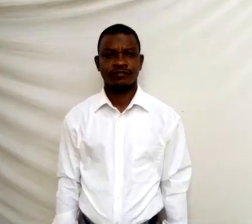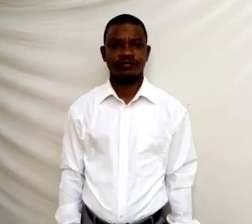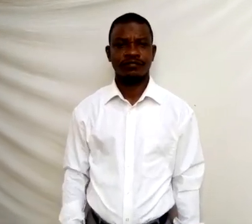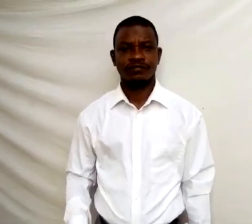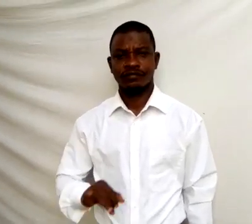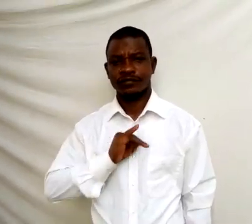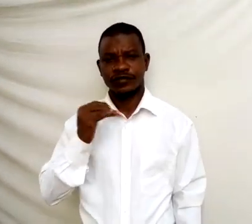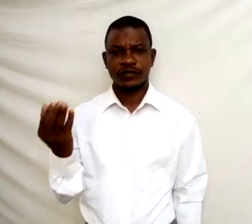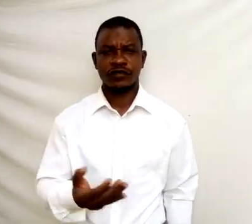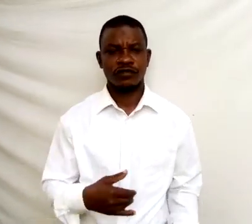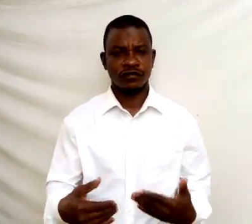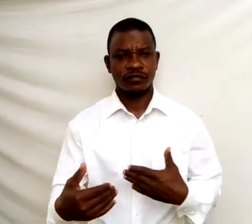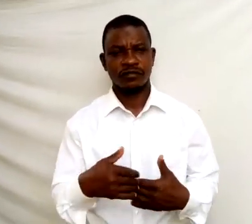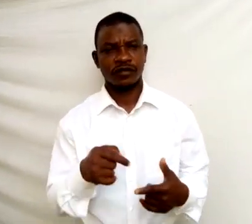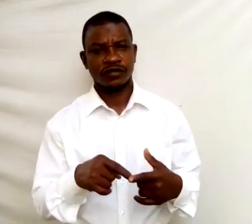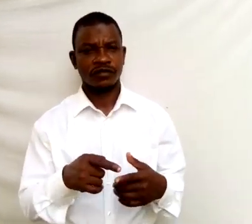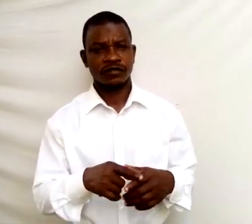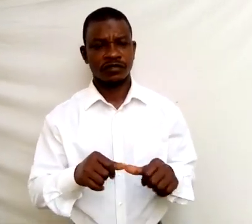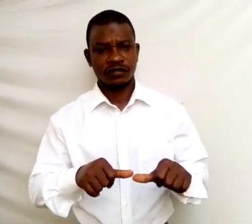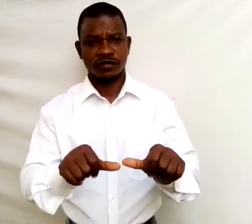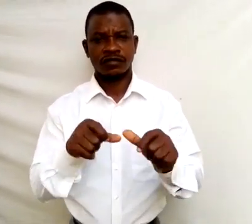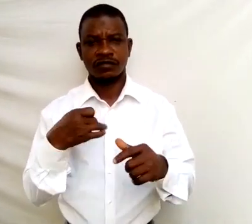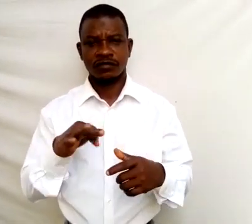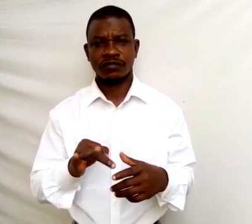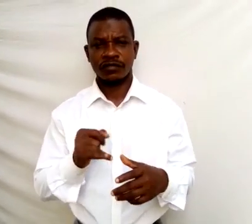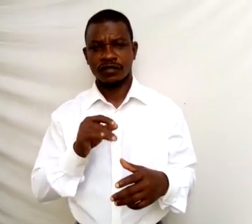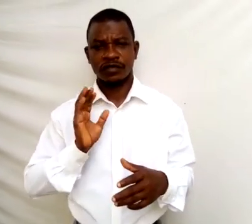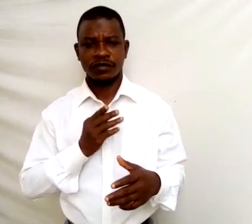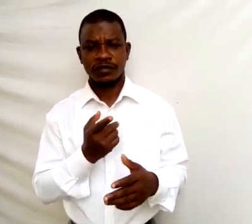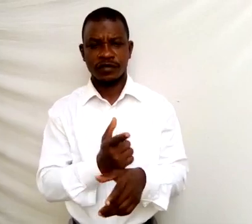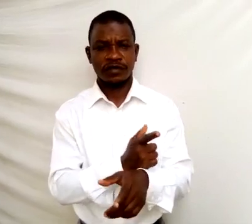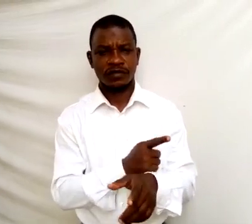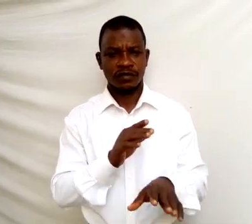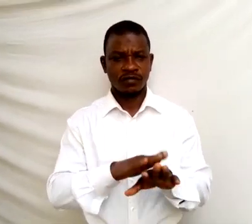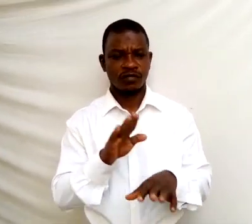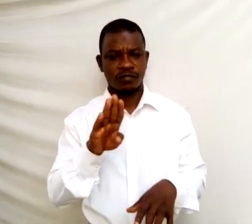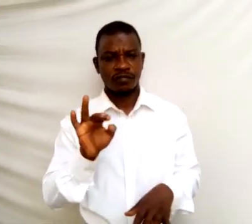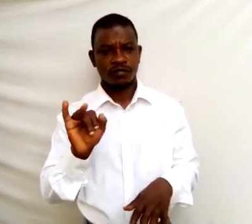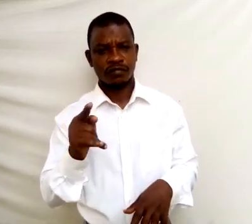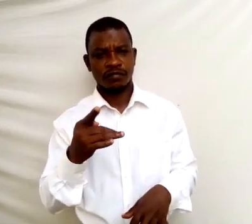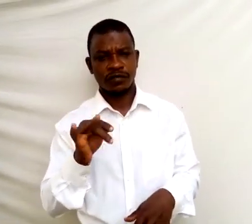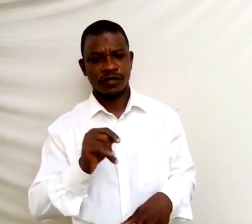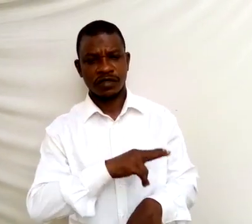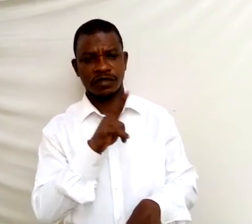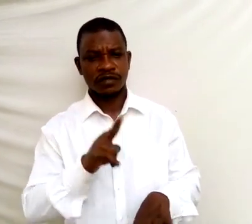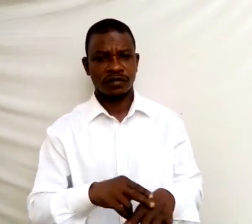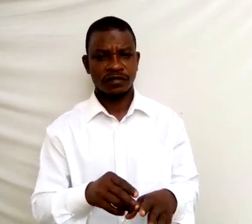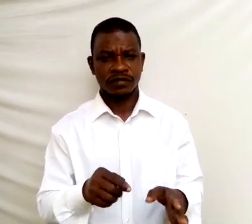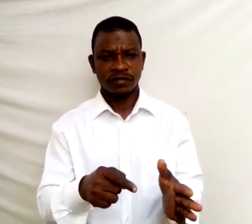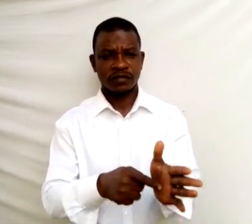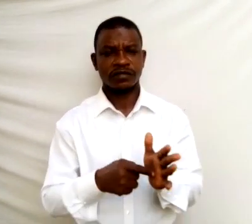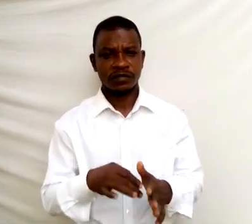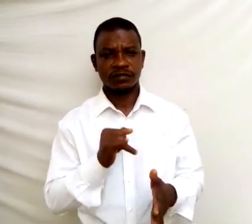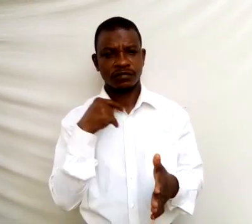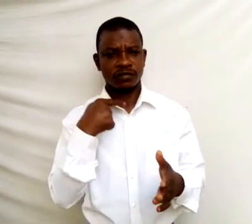I welcome you back to the continuation of our lesson on budget and national debt. We have learned